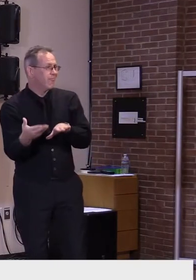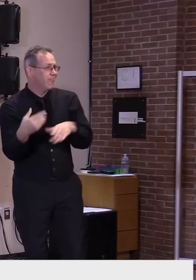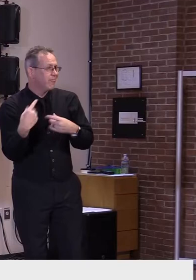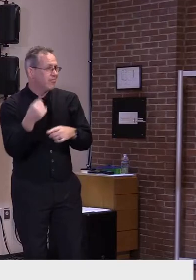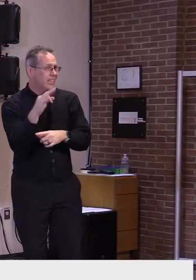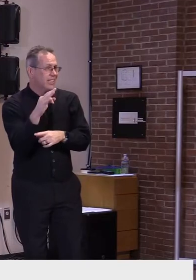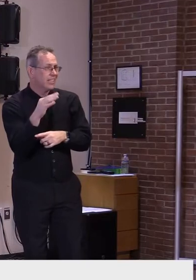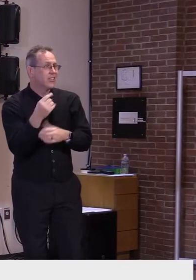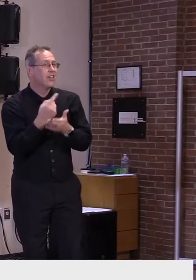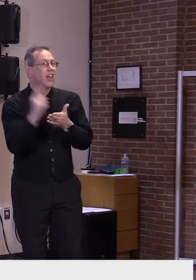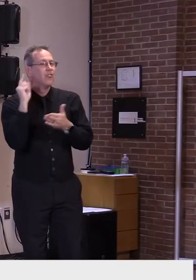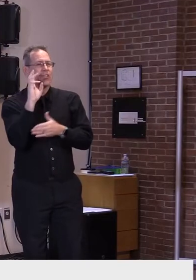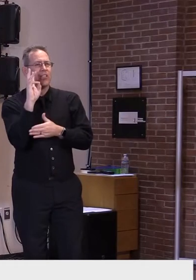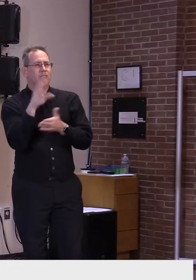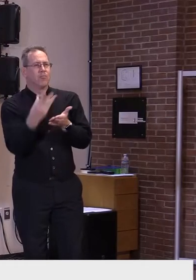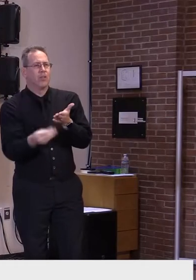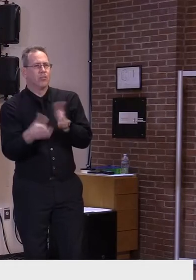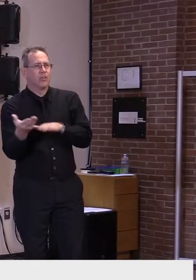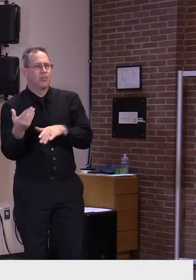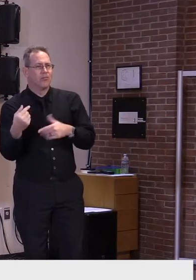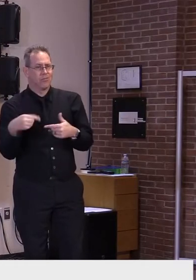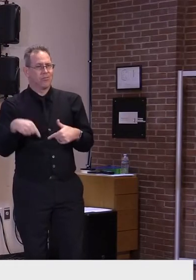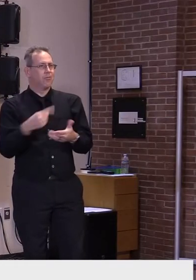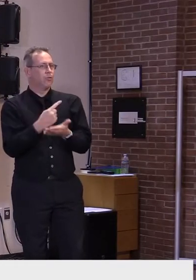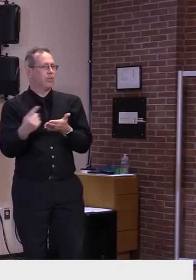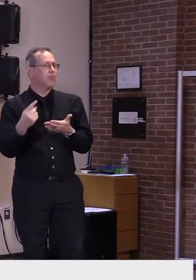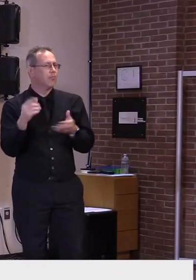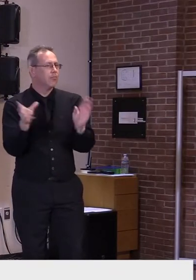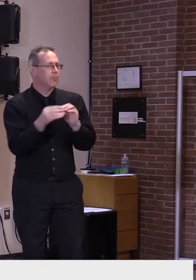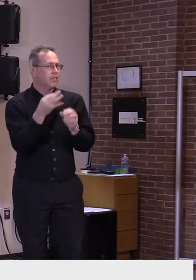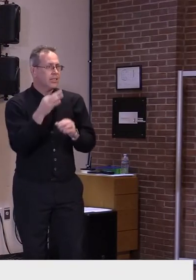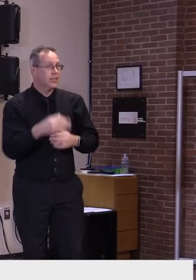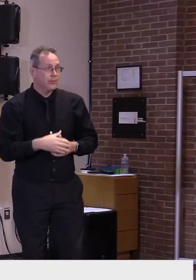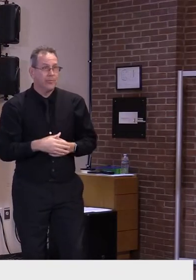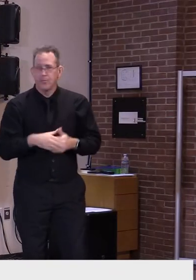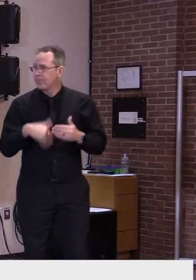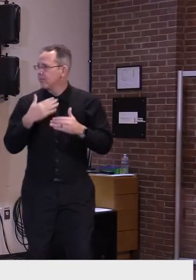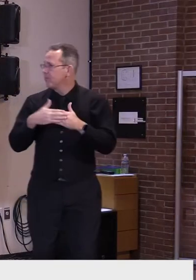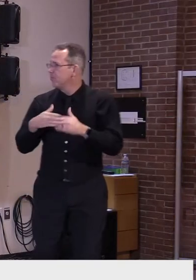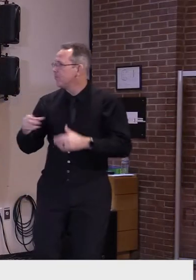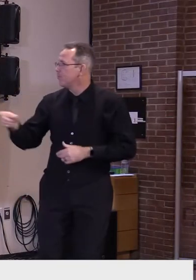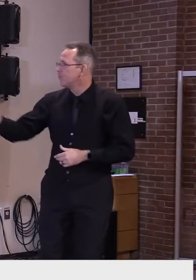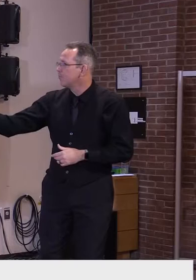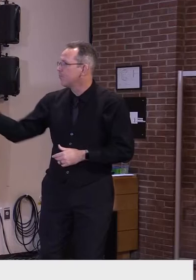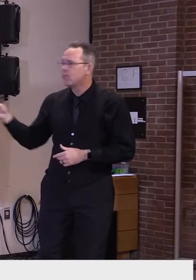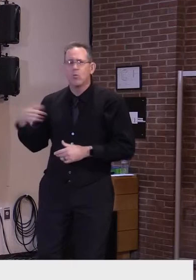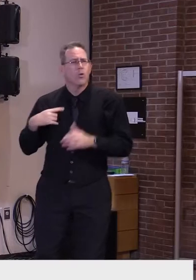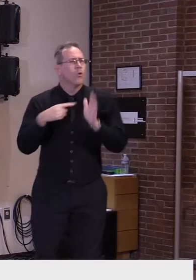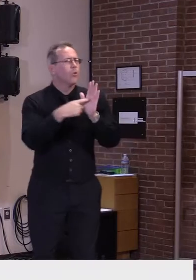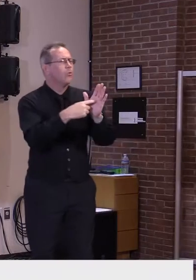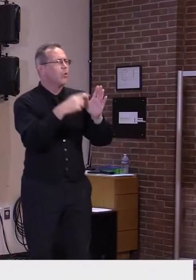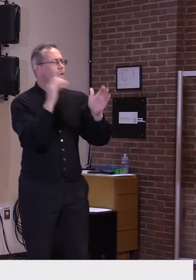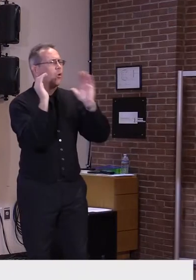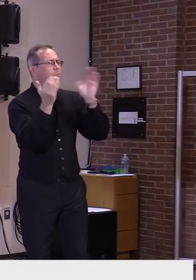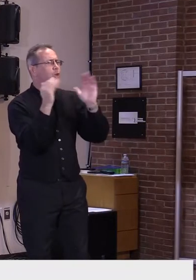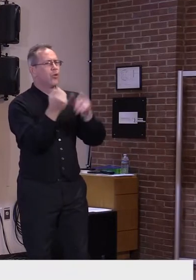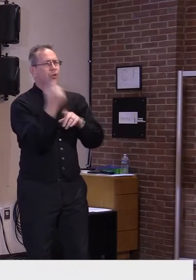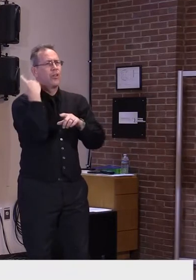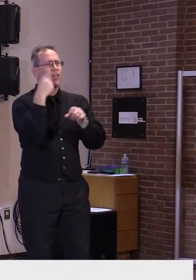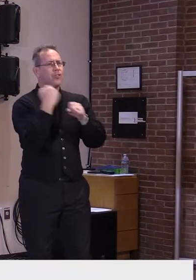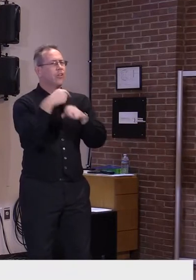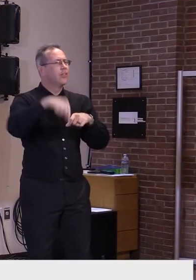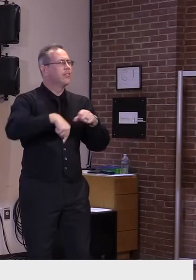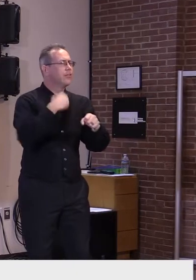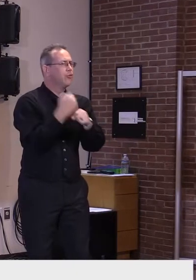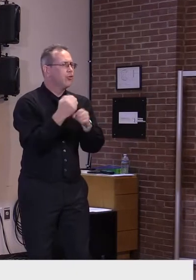And then looking ahead a little bit to what lies ahead, both in the forecasting and for Thanksgiving, wanted to show this slide. We showed